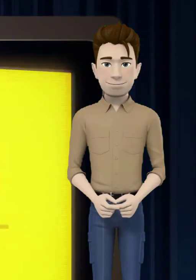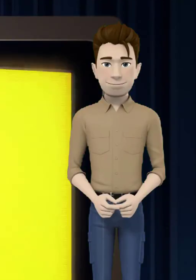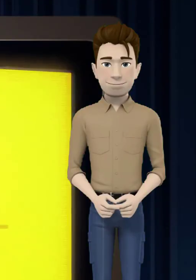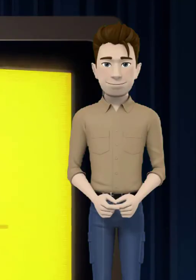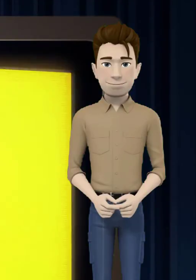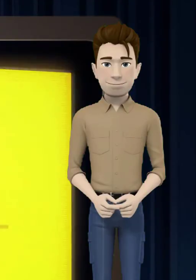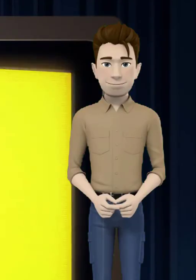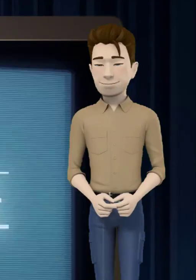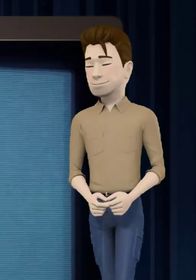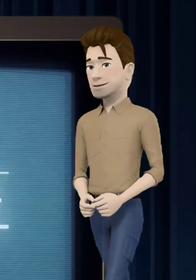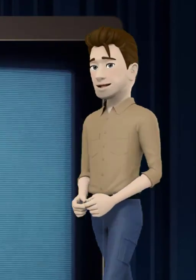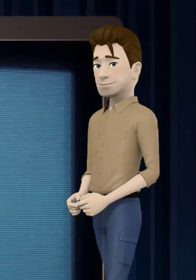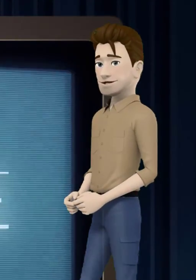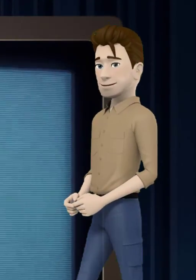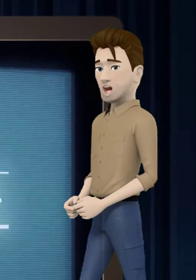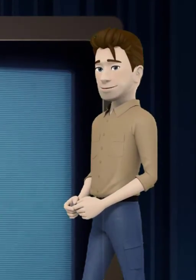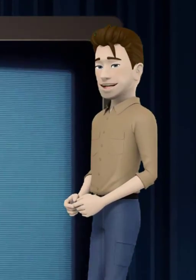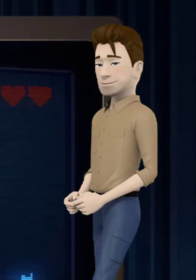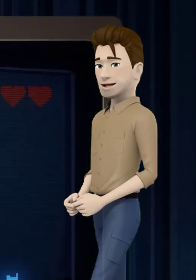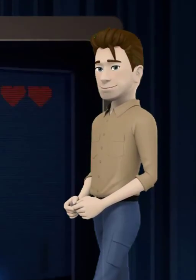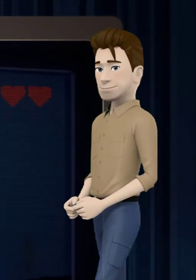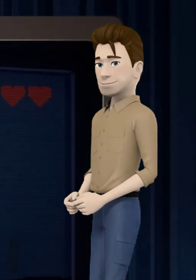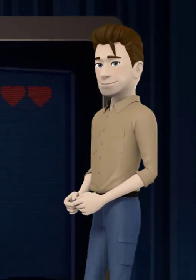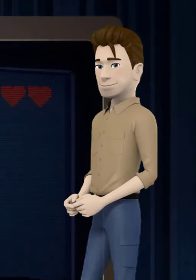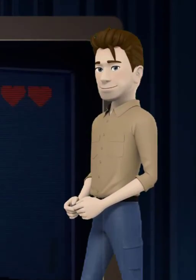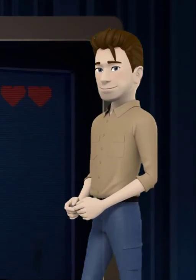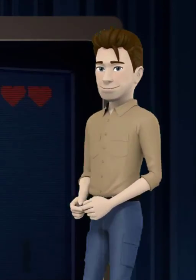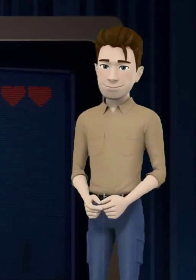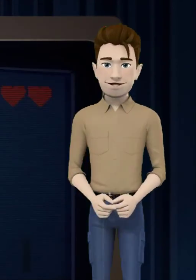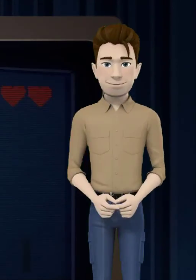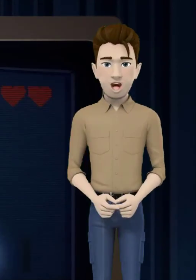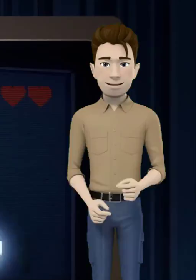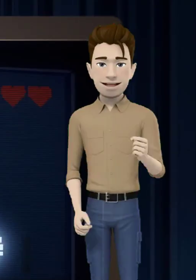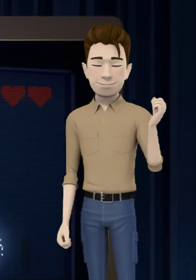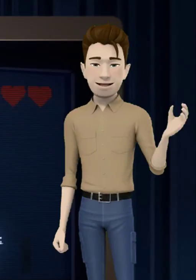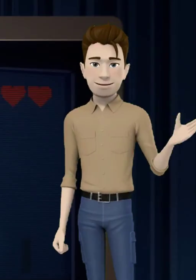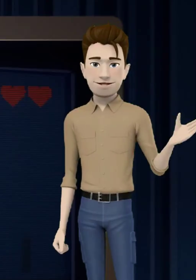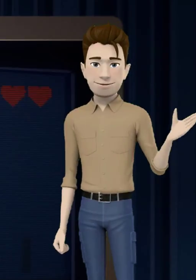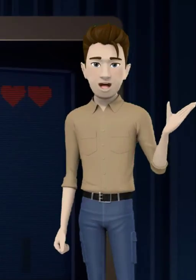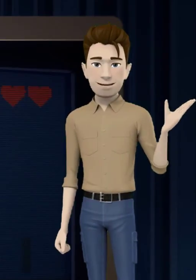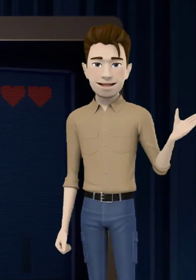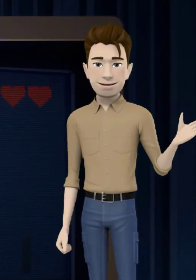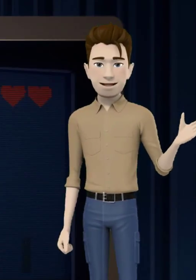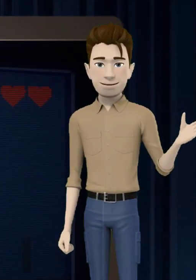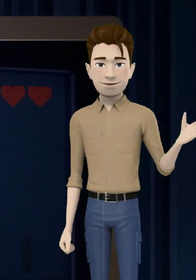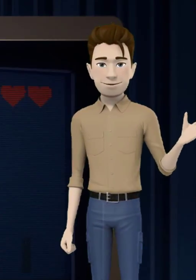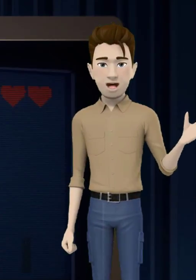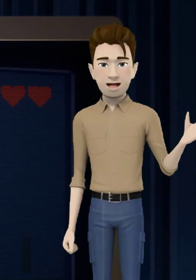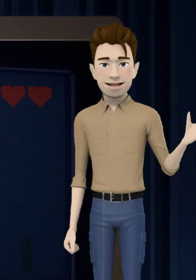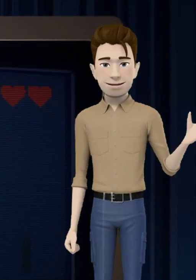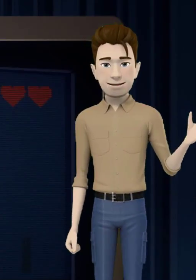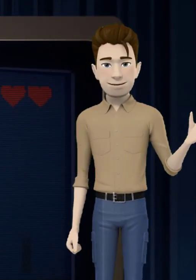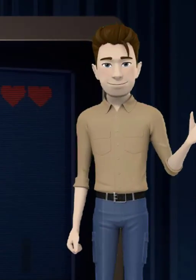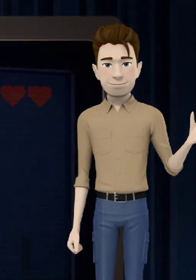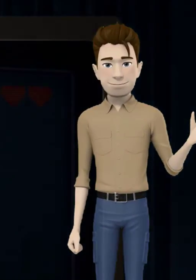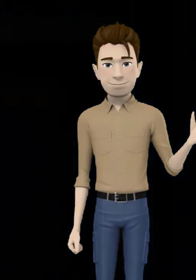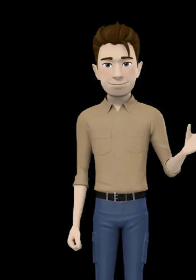a dumbbell, and an imbecile. One or two more acts of folly should thereafter not matter very much at all.